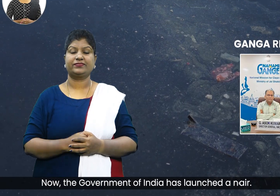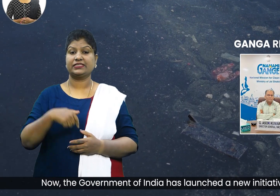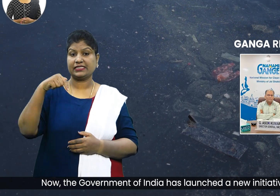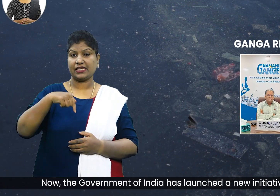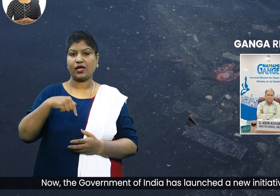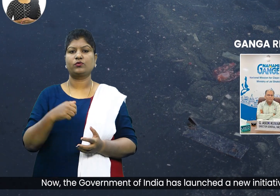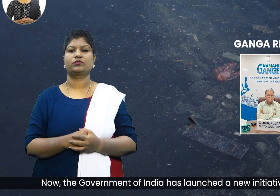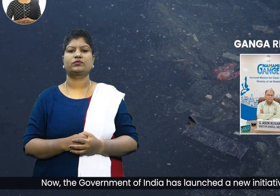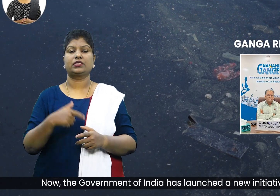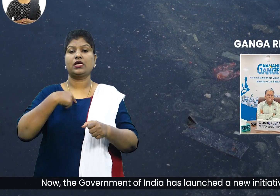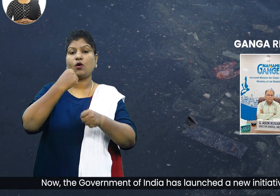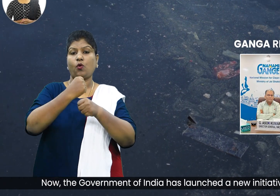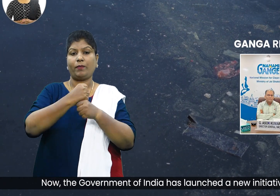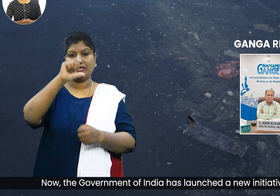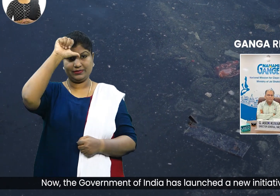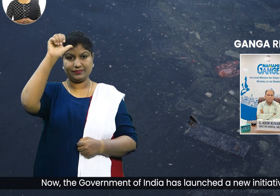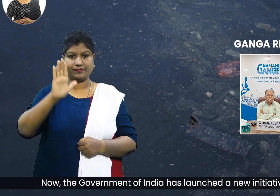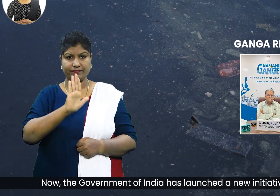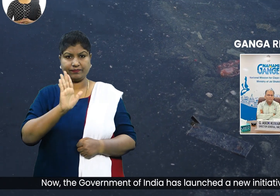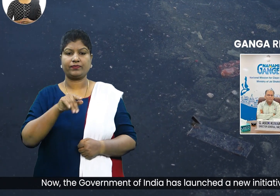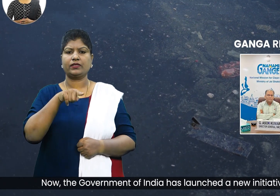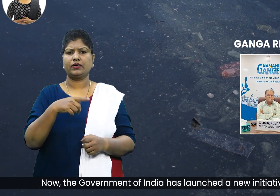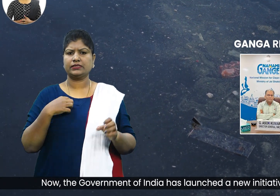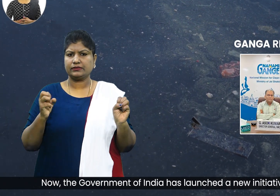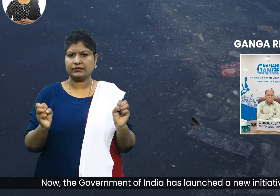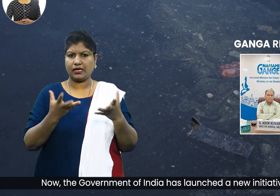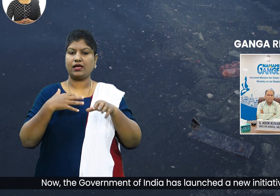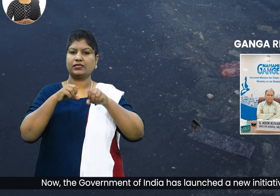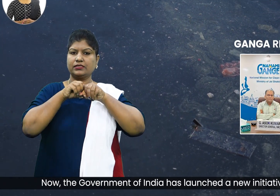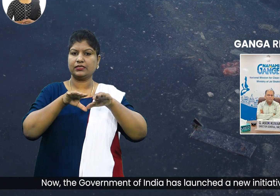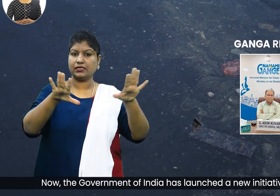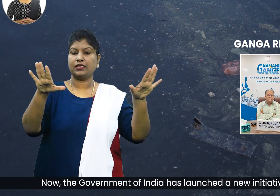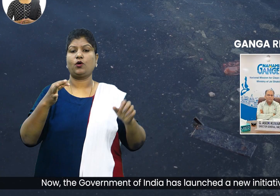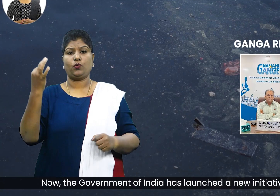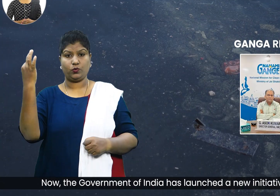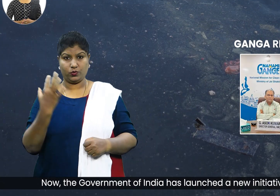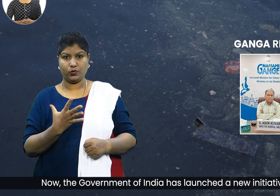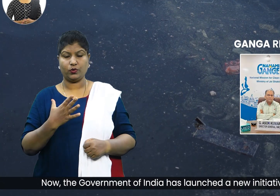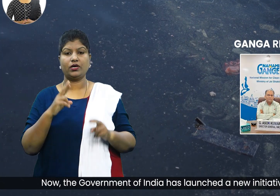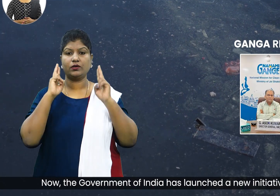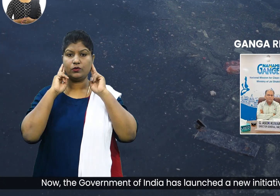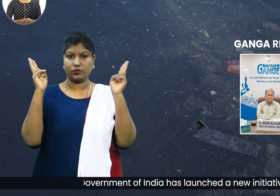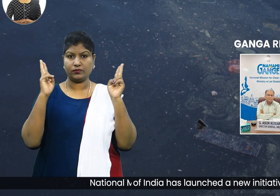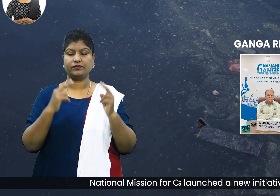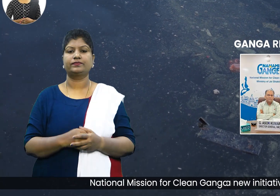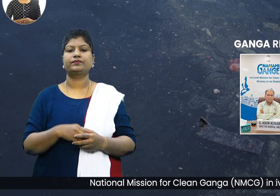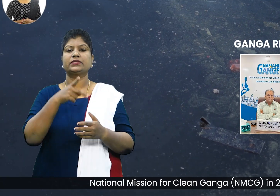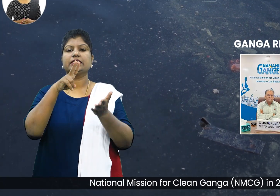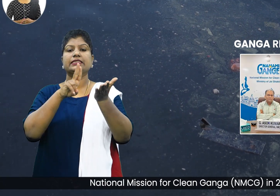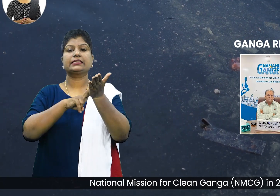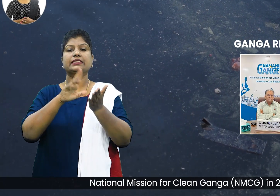Now, the Government of India has launched a new initiative known as